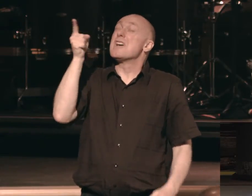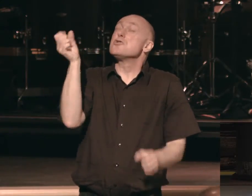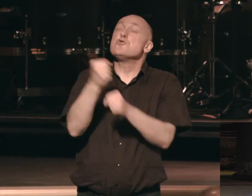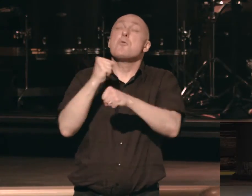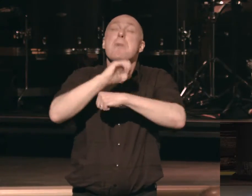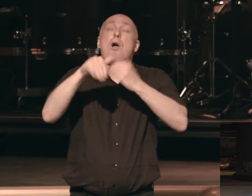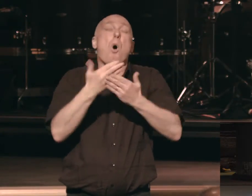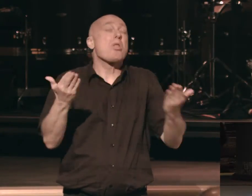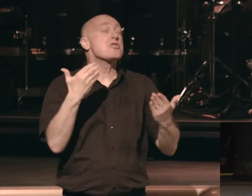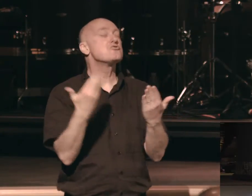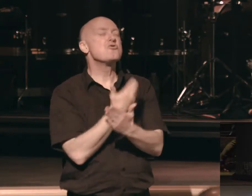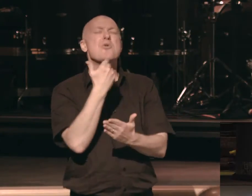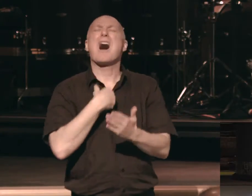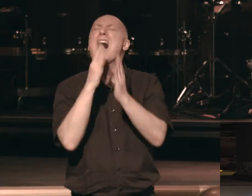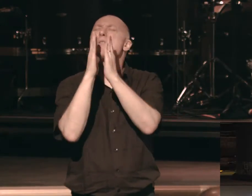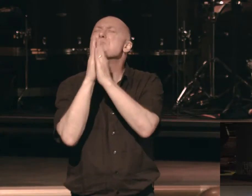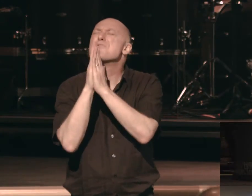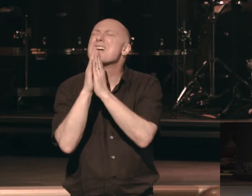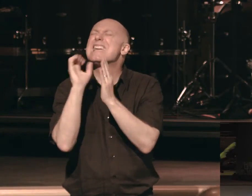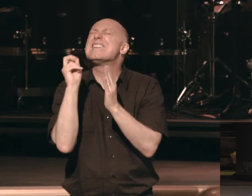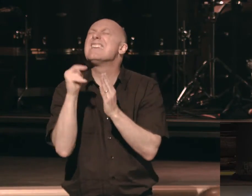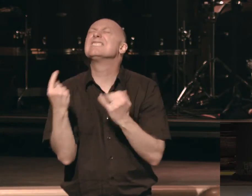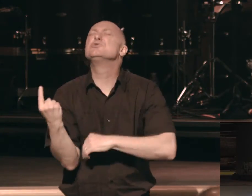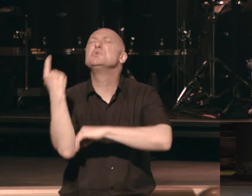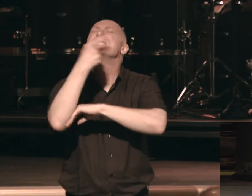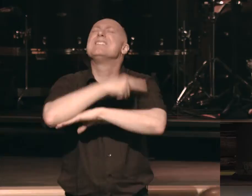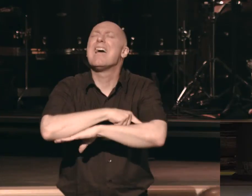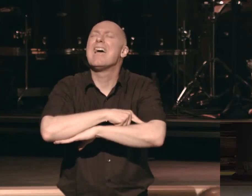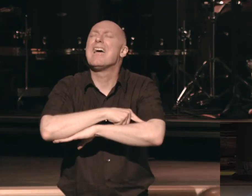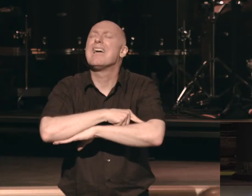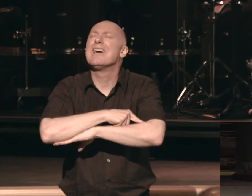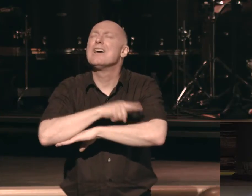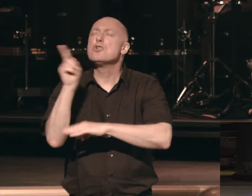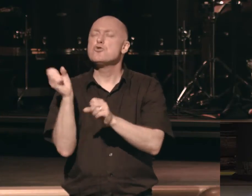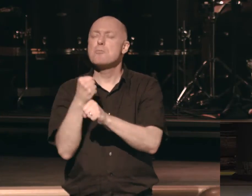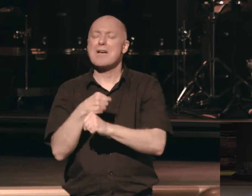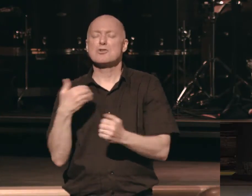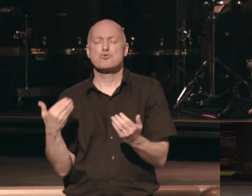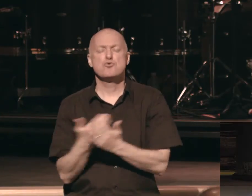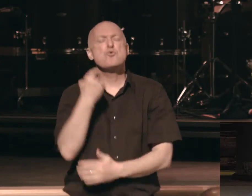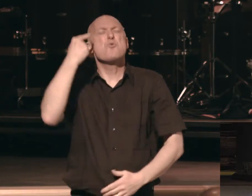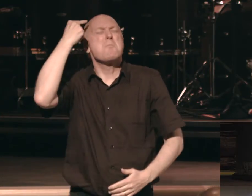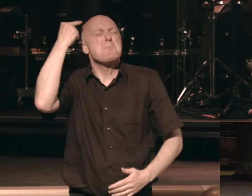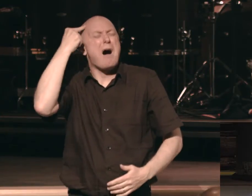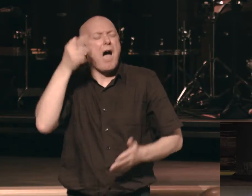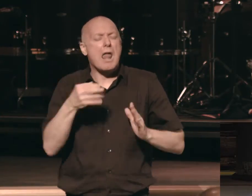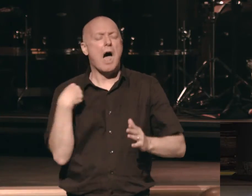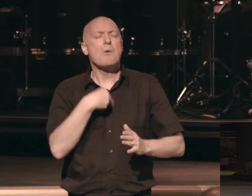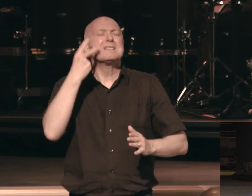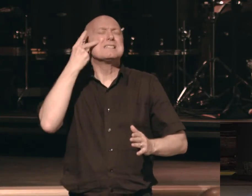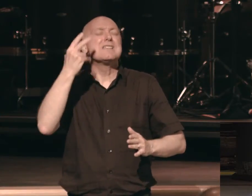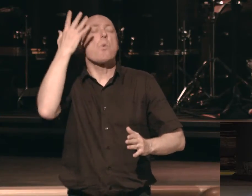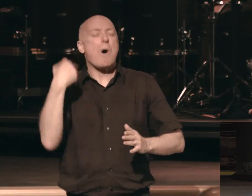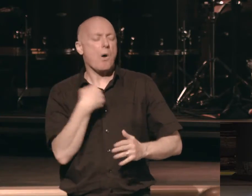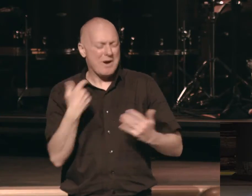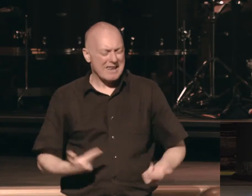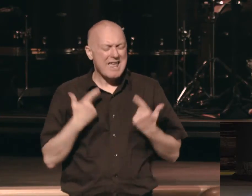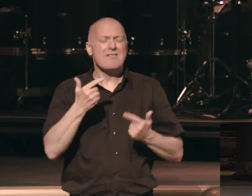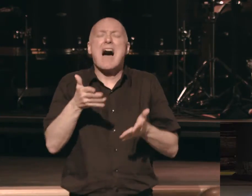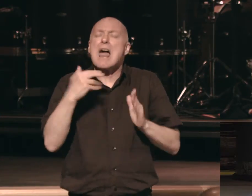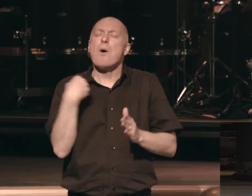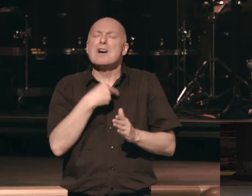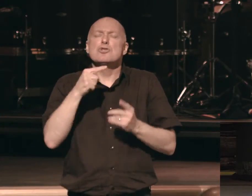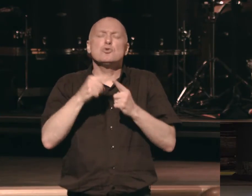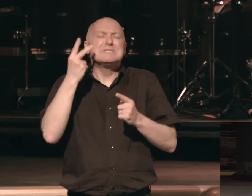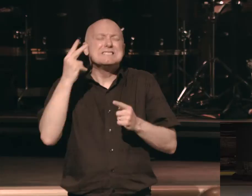I pray even today, Lord, even today, you are renewing us in mind to allow us to see why we live, allowing us to see the power you